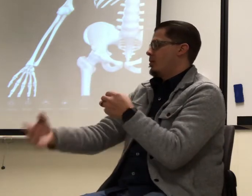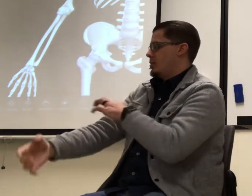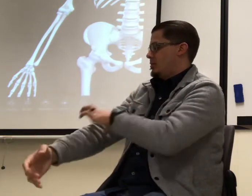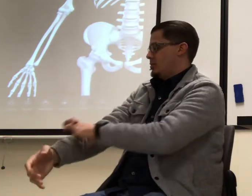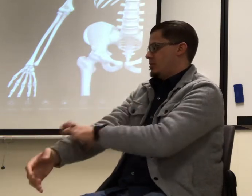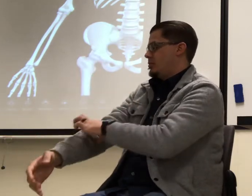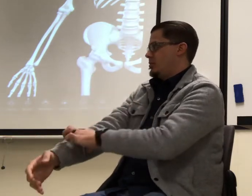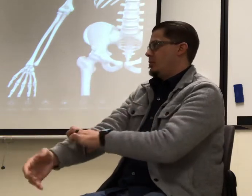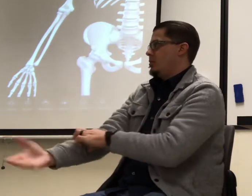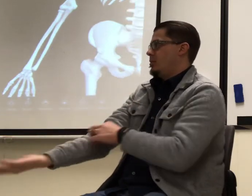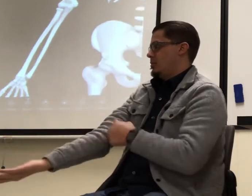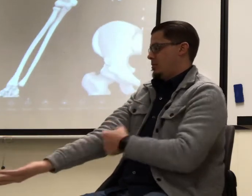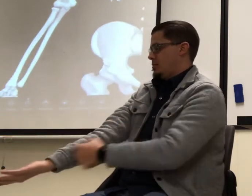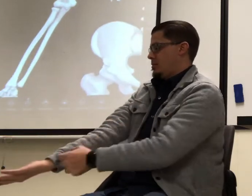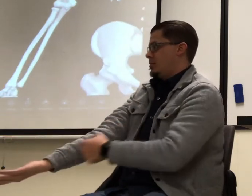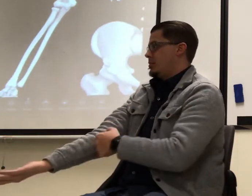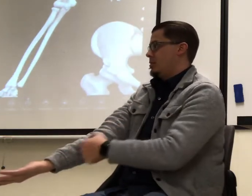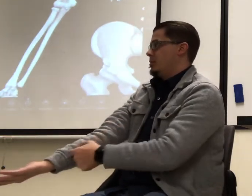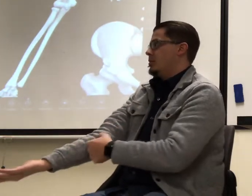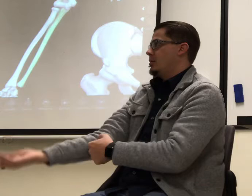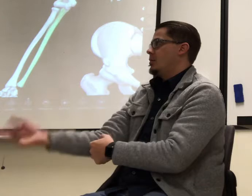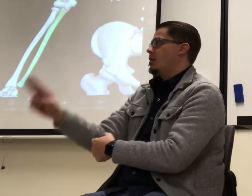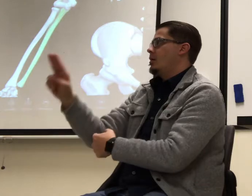the ulna bone itself.